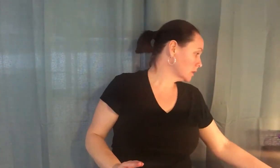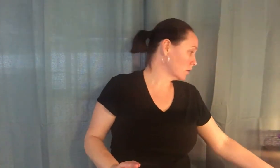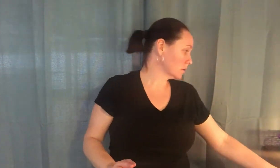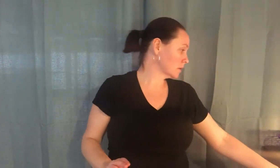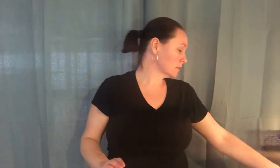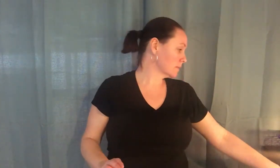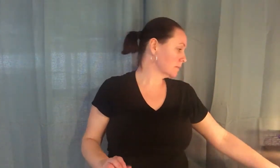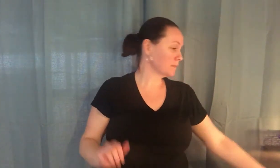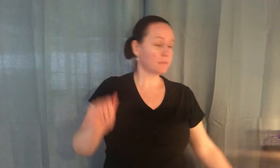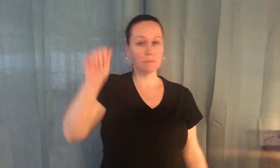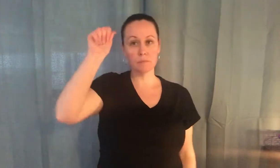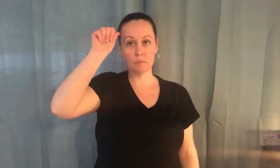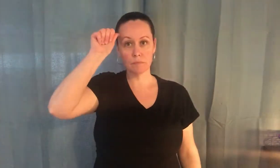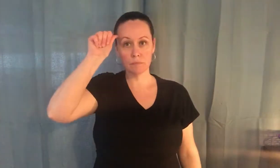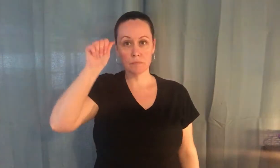Adult.